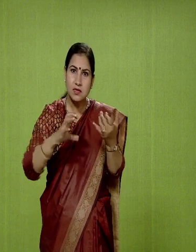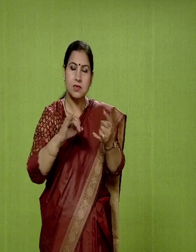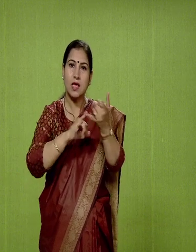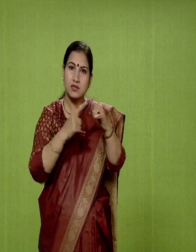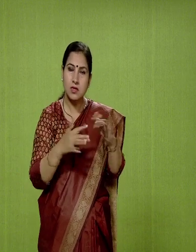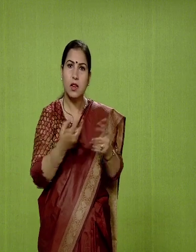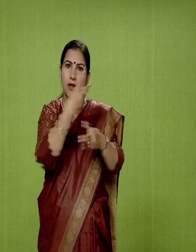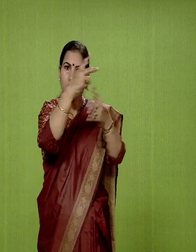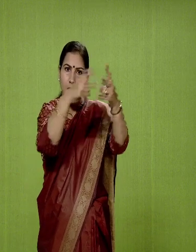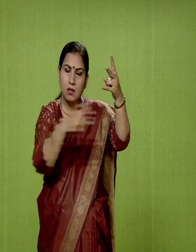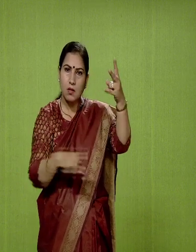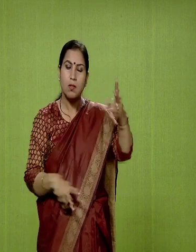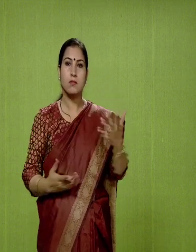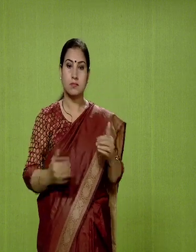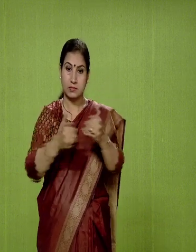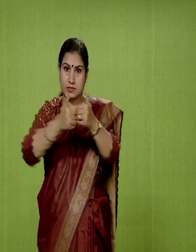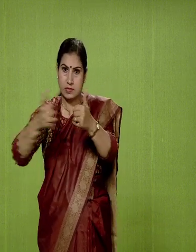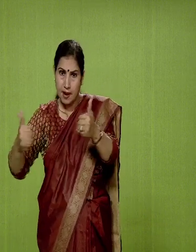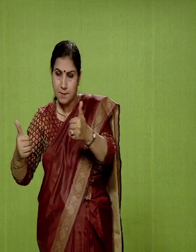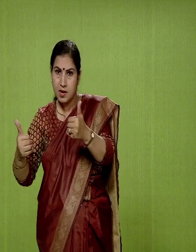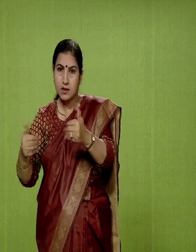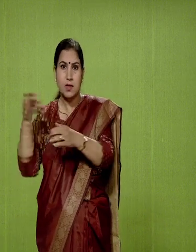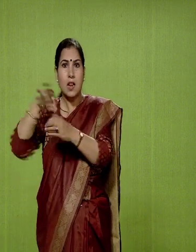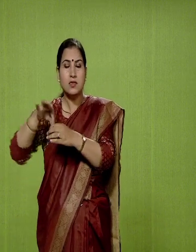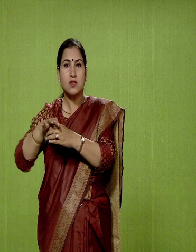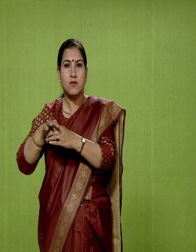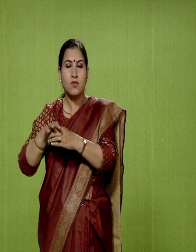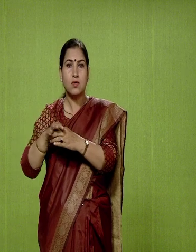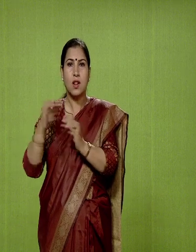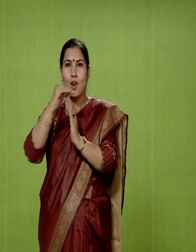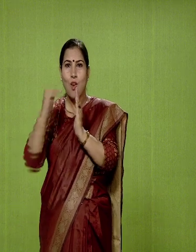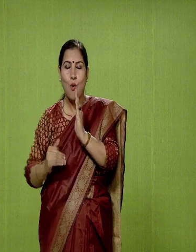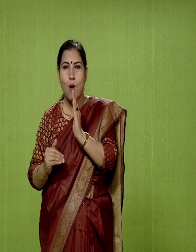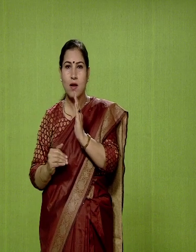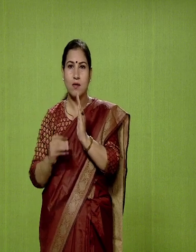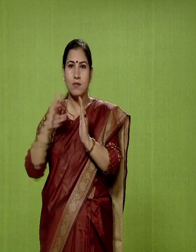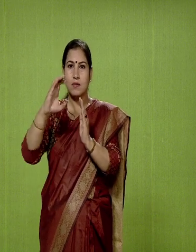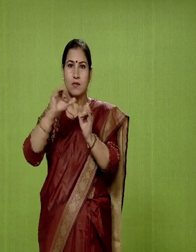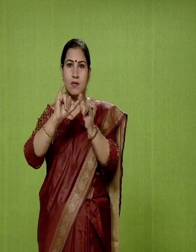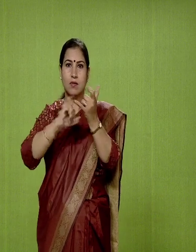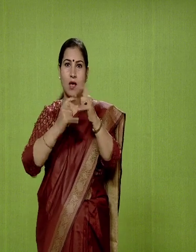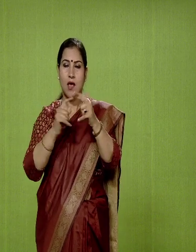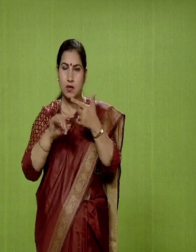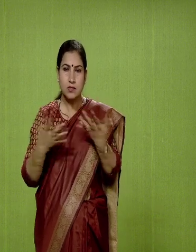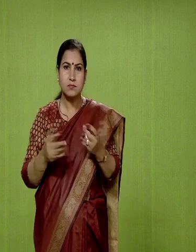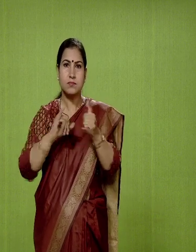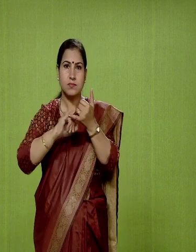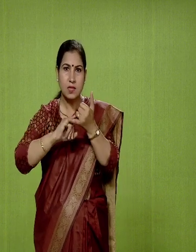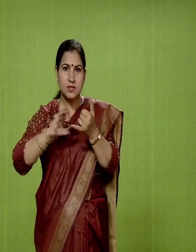Separate electorate for lower castes mean that in those areas where the population of